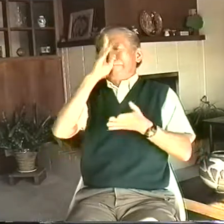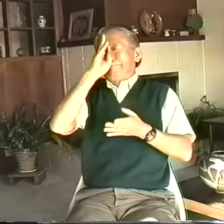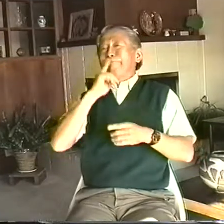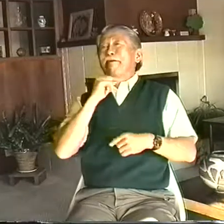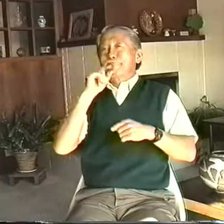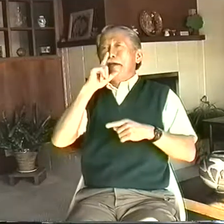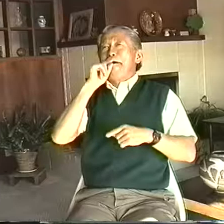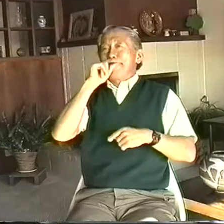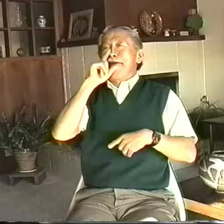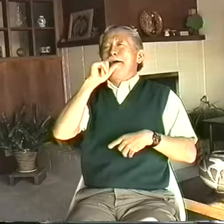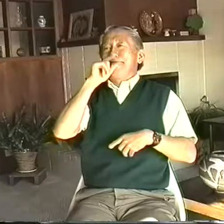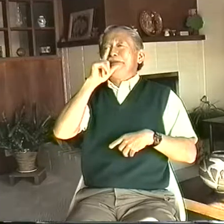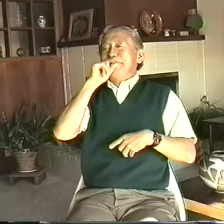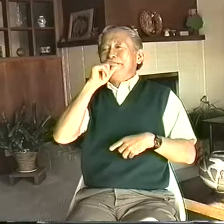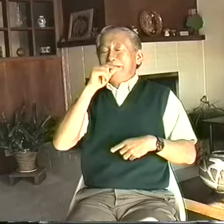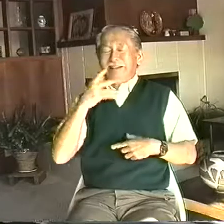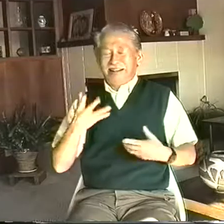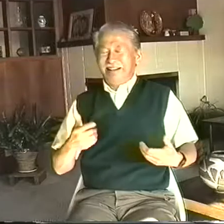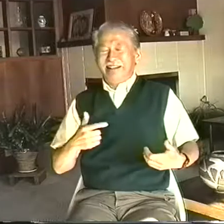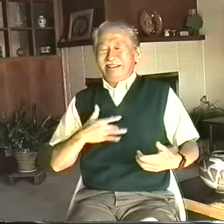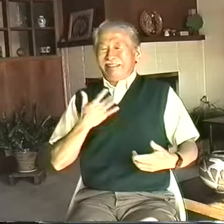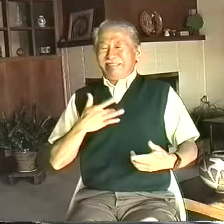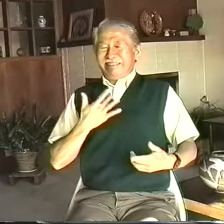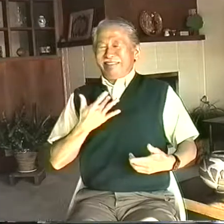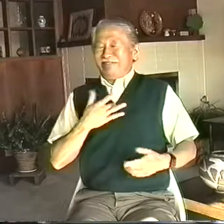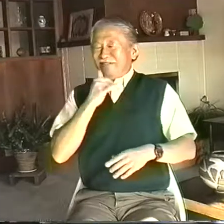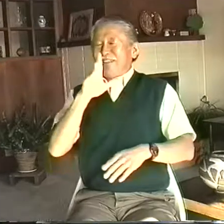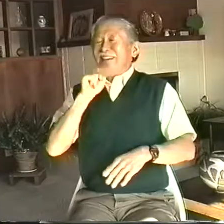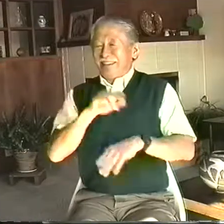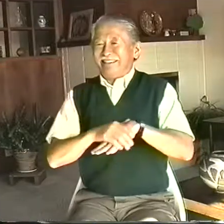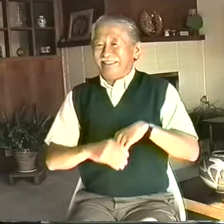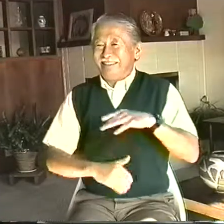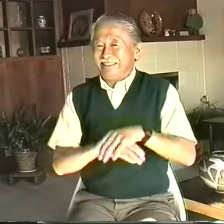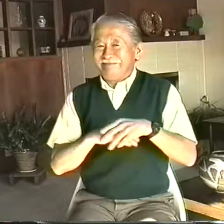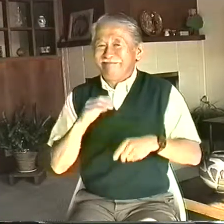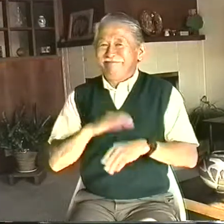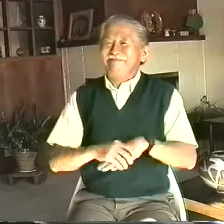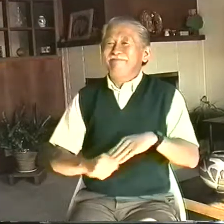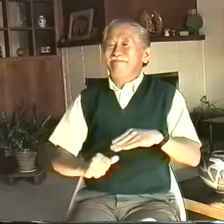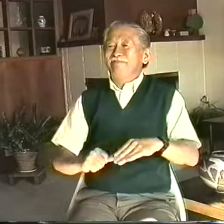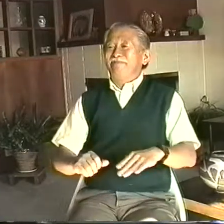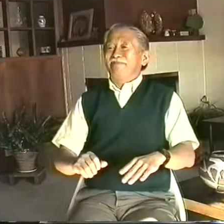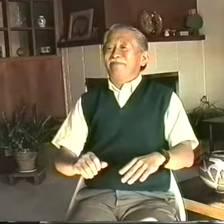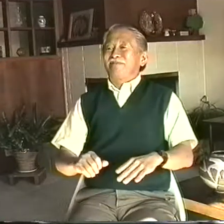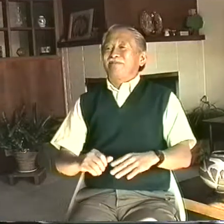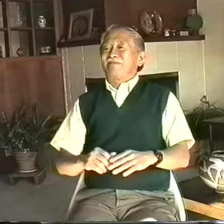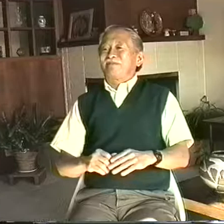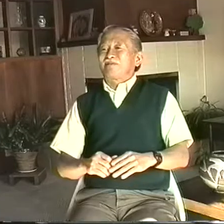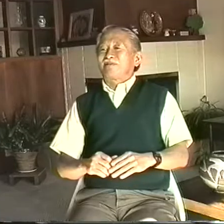I couldn't sing. So what I had to do was learn how to move my mouth. It was a very uncomfortable feeling.